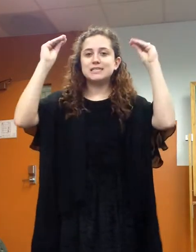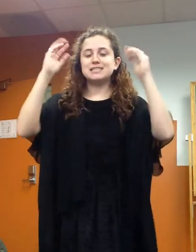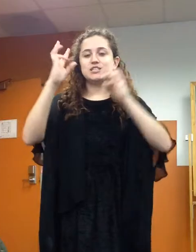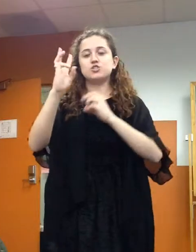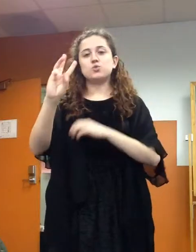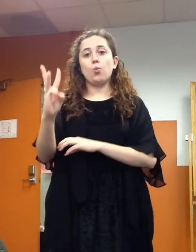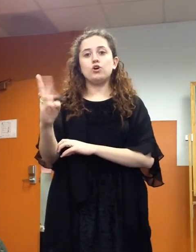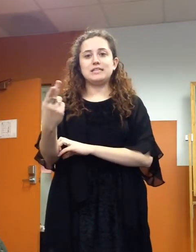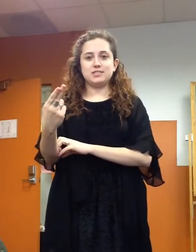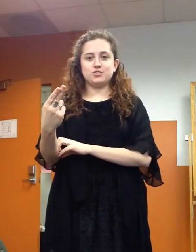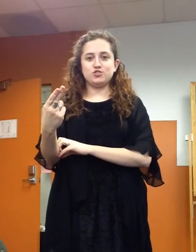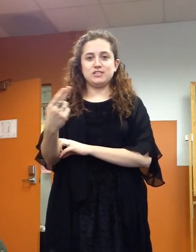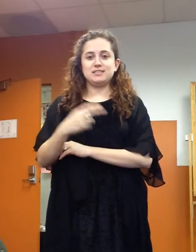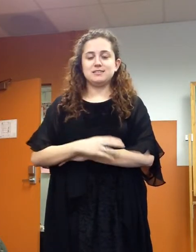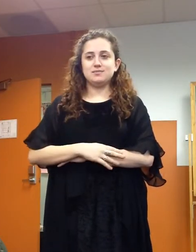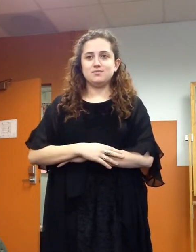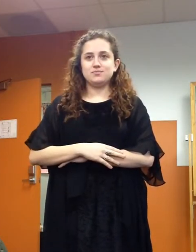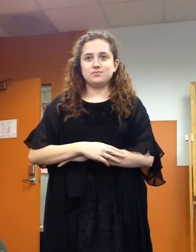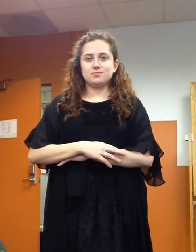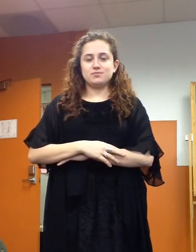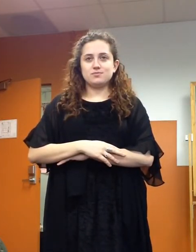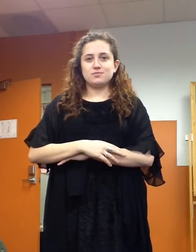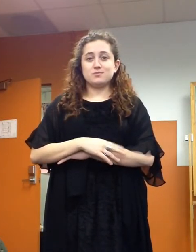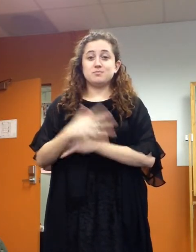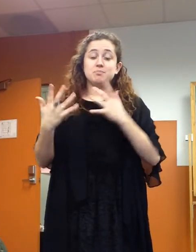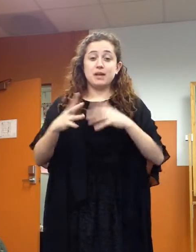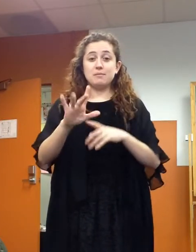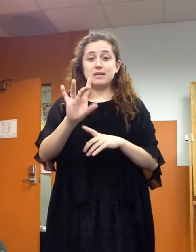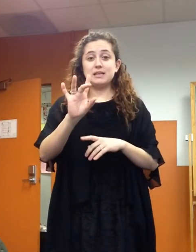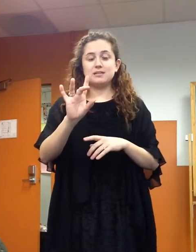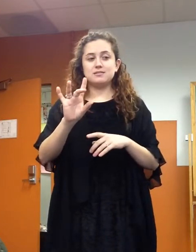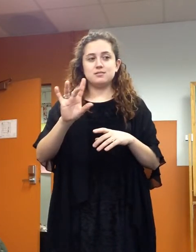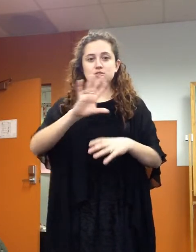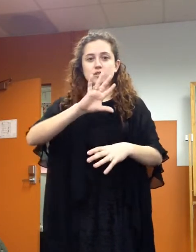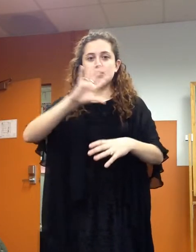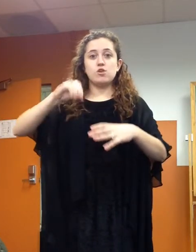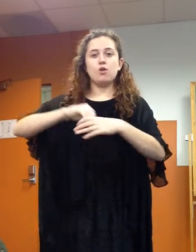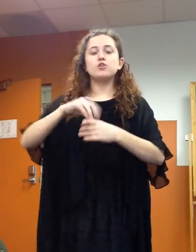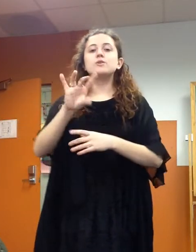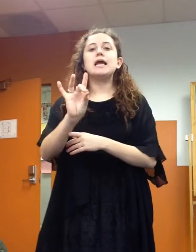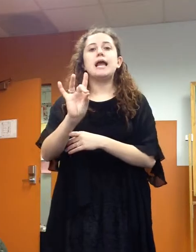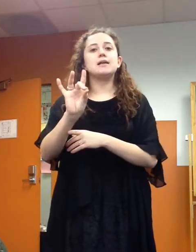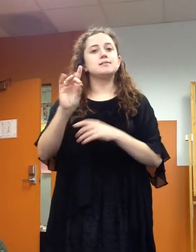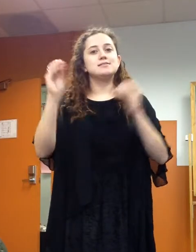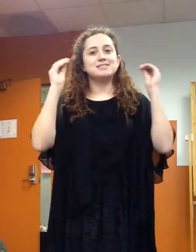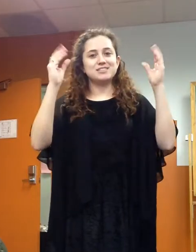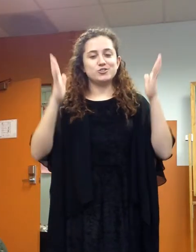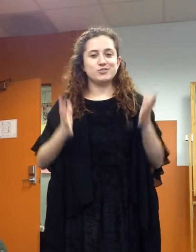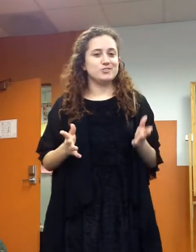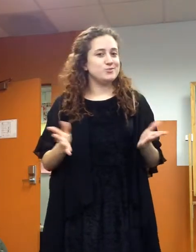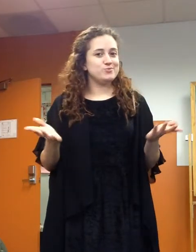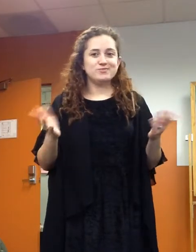senior professors of history, none of whom either taught or had studied world history. The